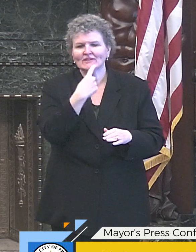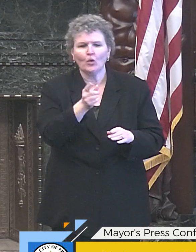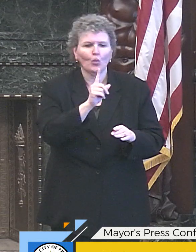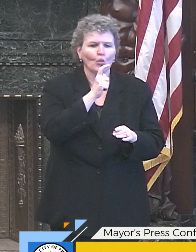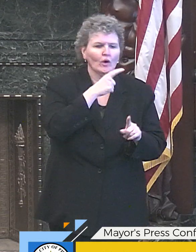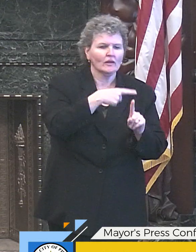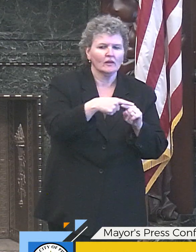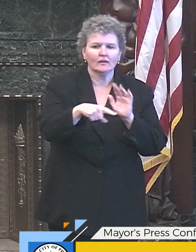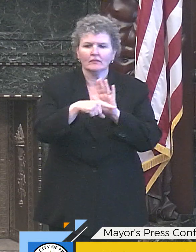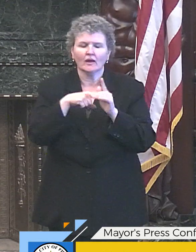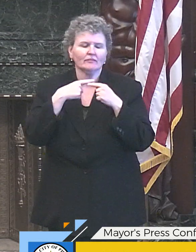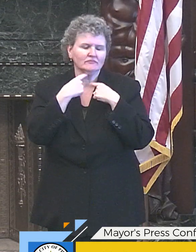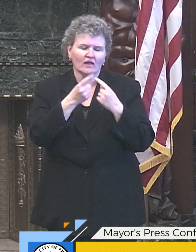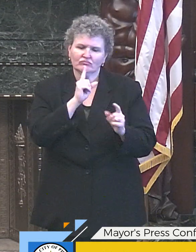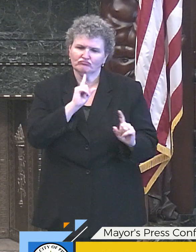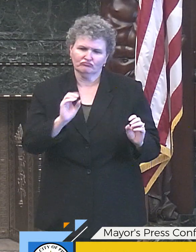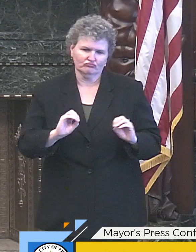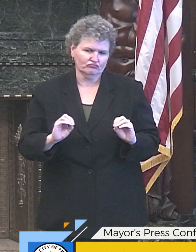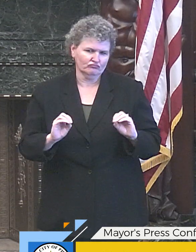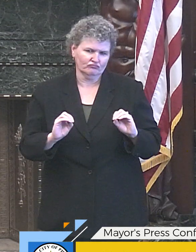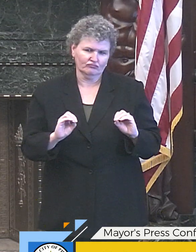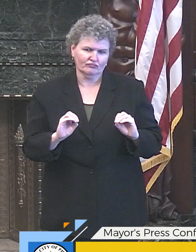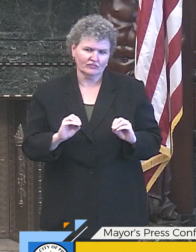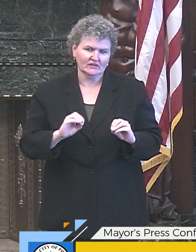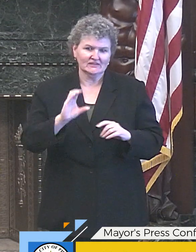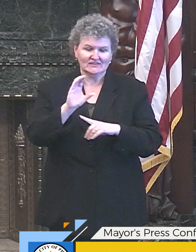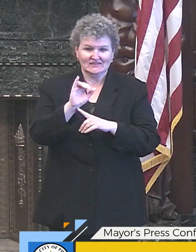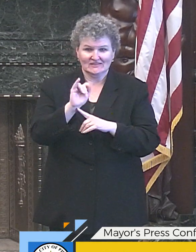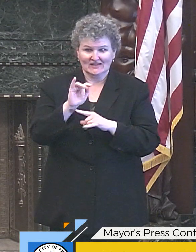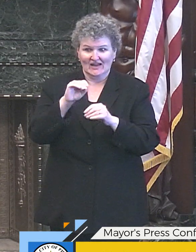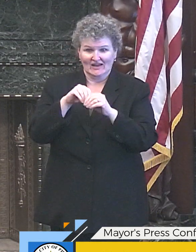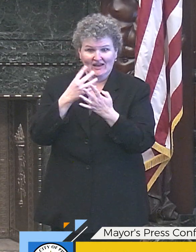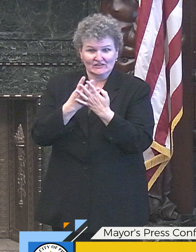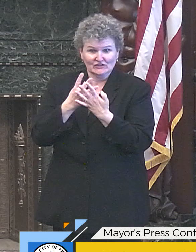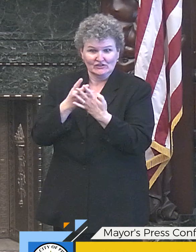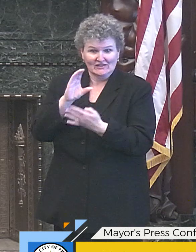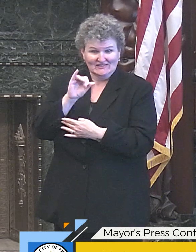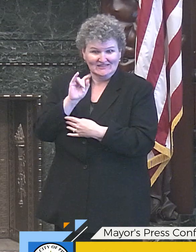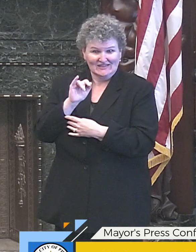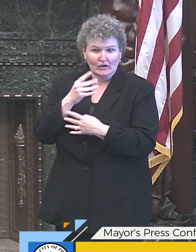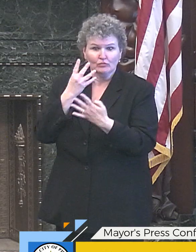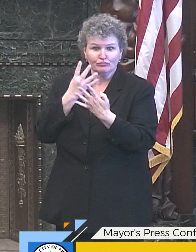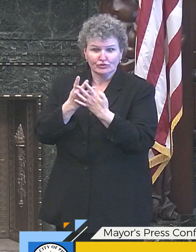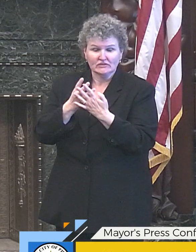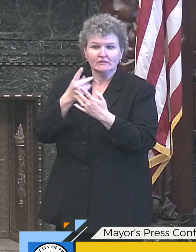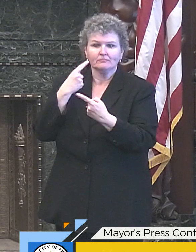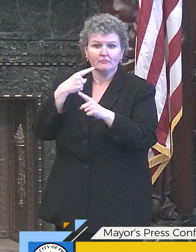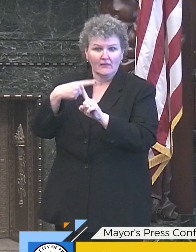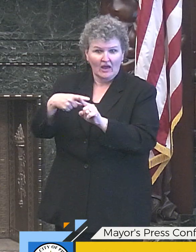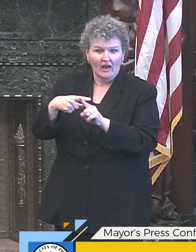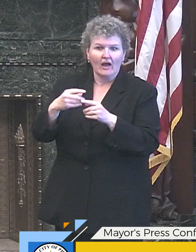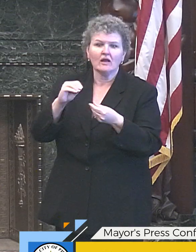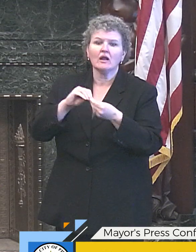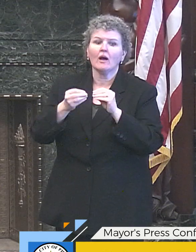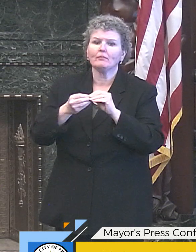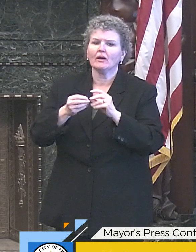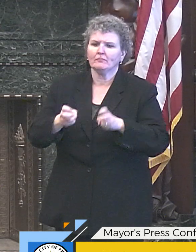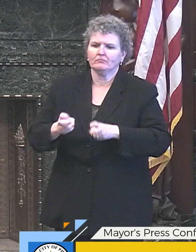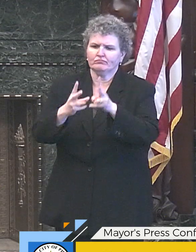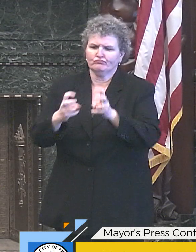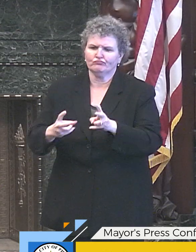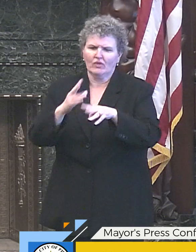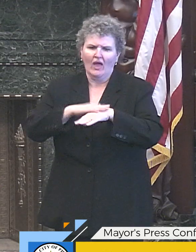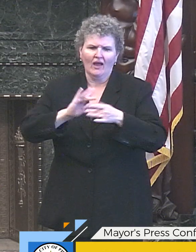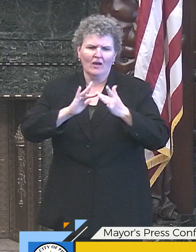who have tested positive at our jail system, that number is being posted daily on the prison's